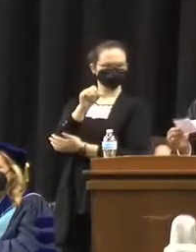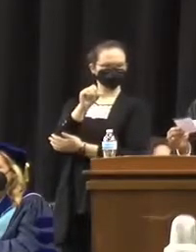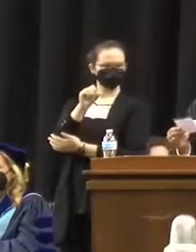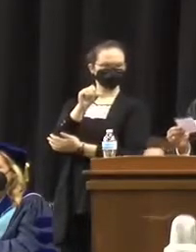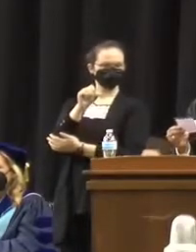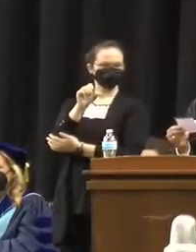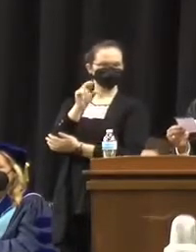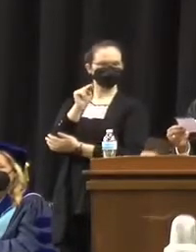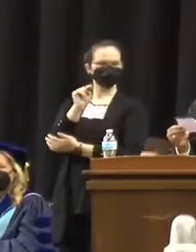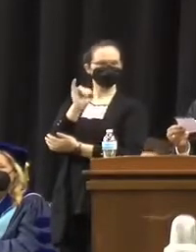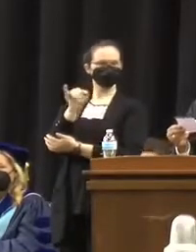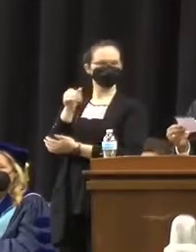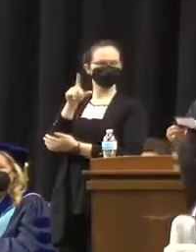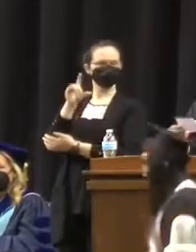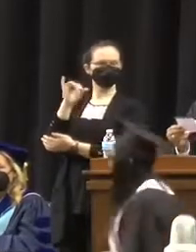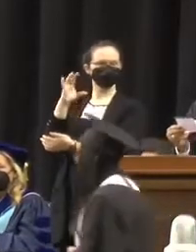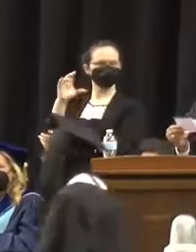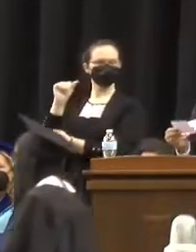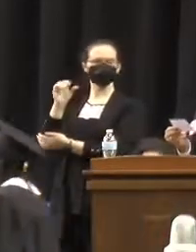Angelica Jewel Crane,